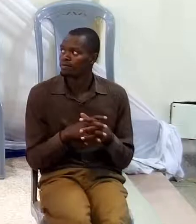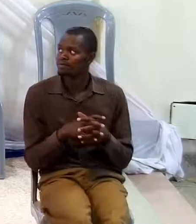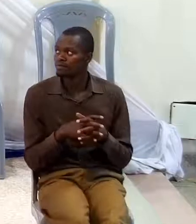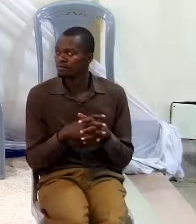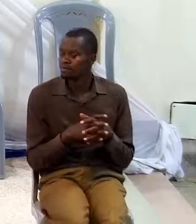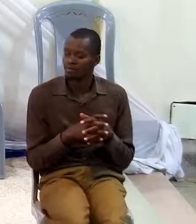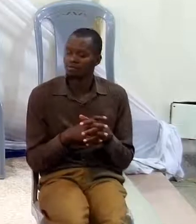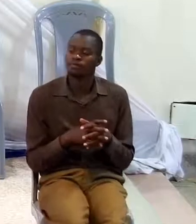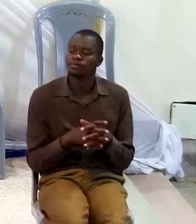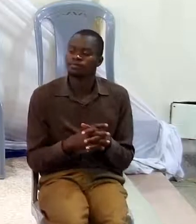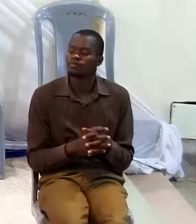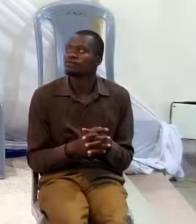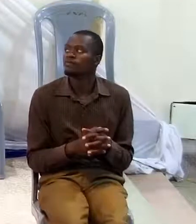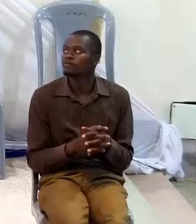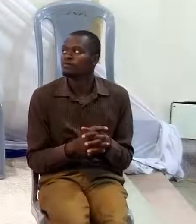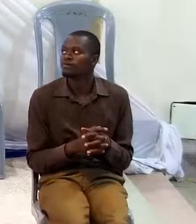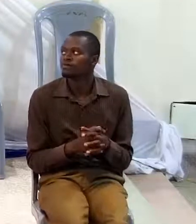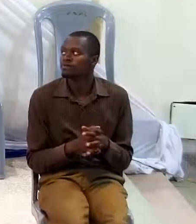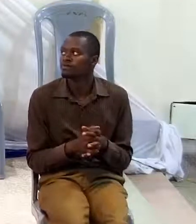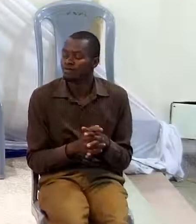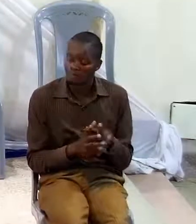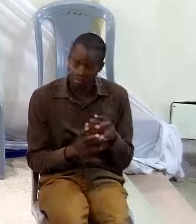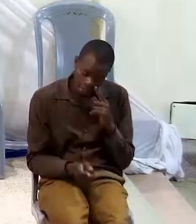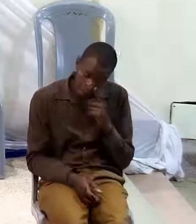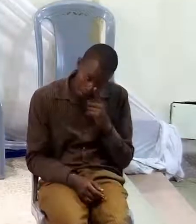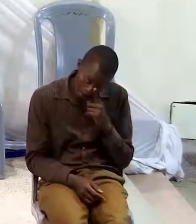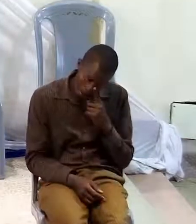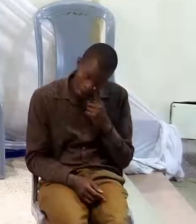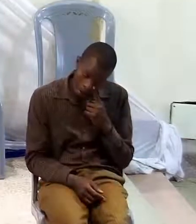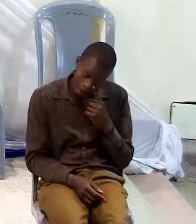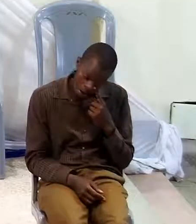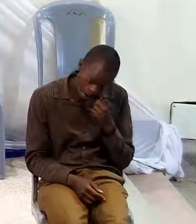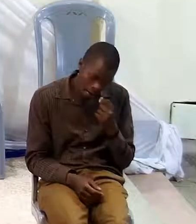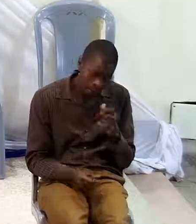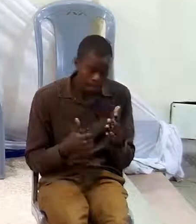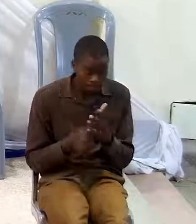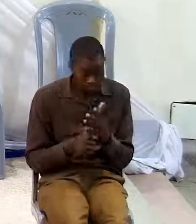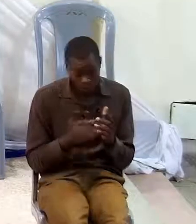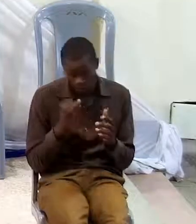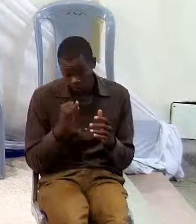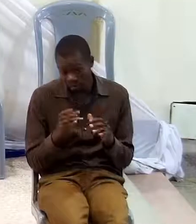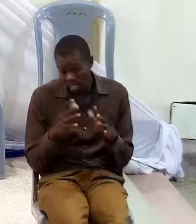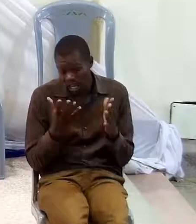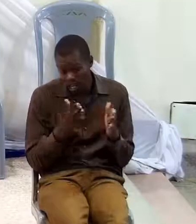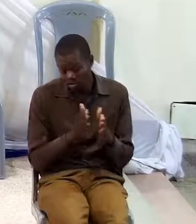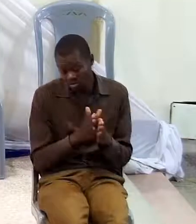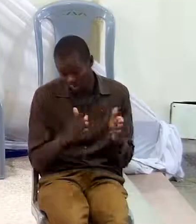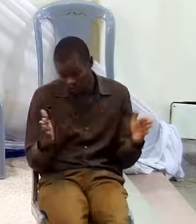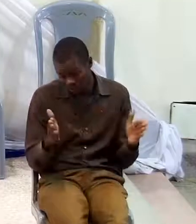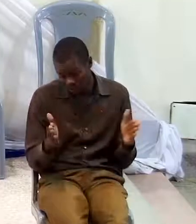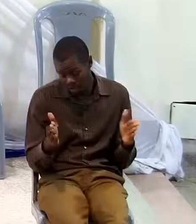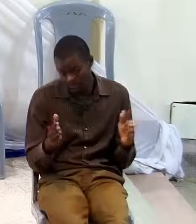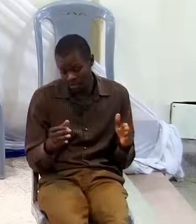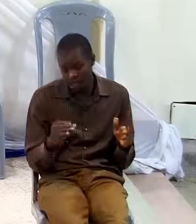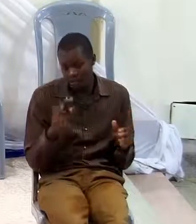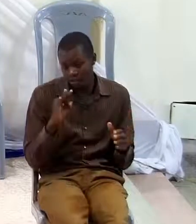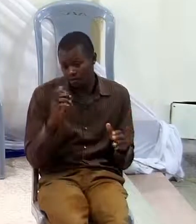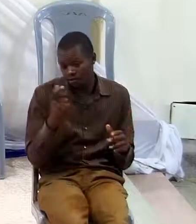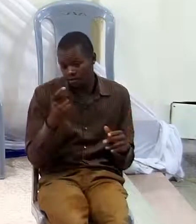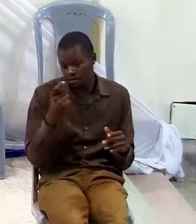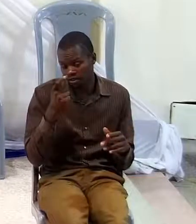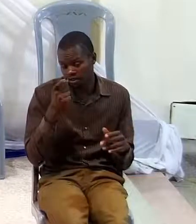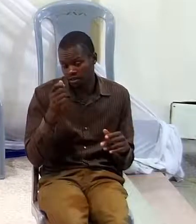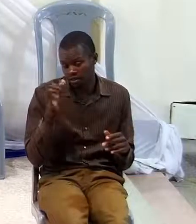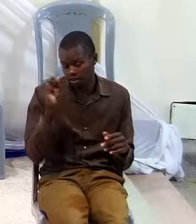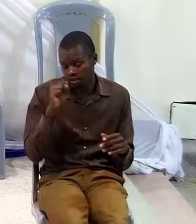fat. Now the issue is, how will you separate the fat in meat so that it is lean? It is this part,